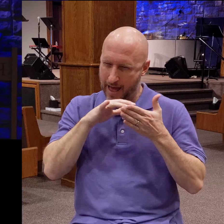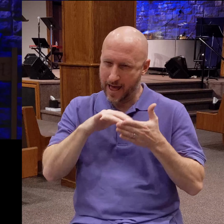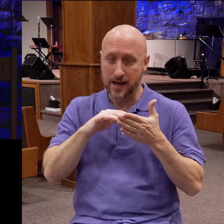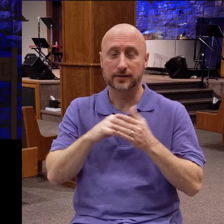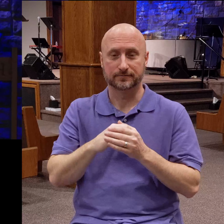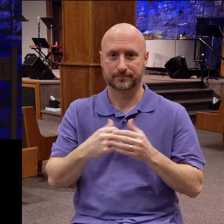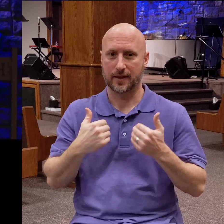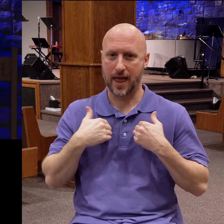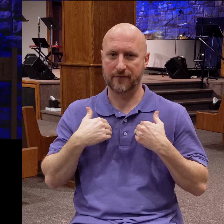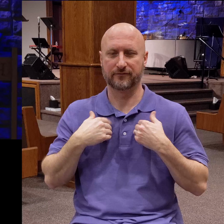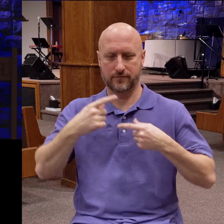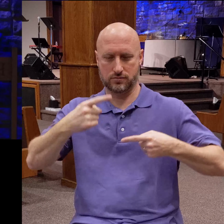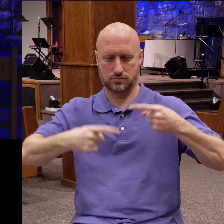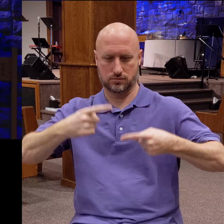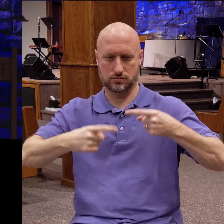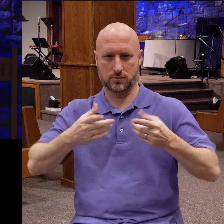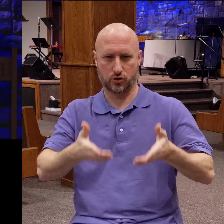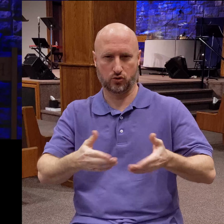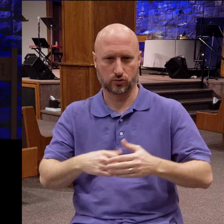there's a controversy here.